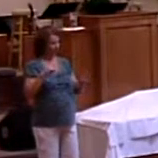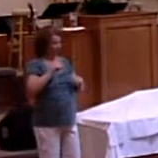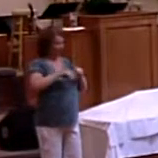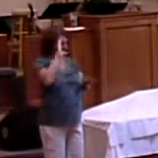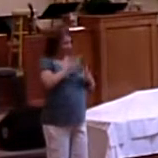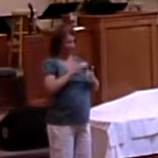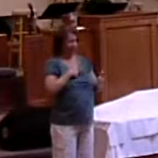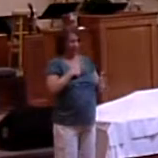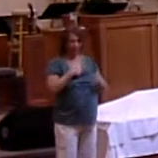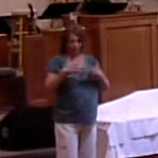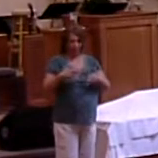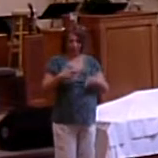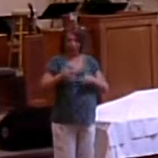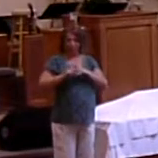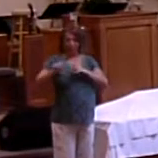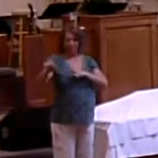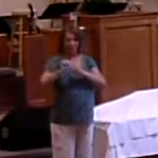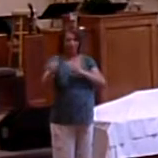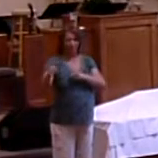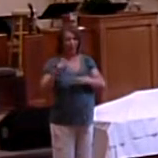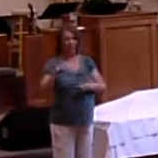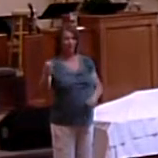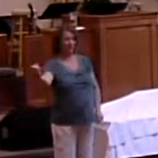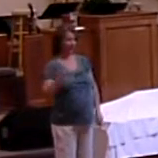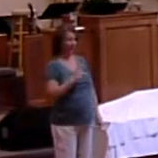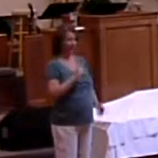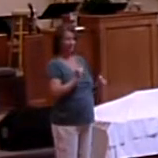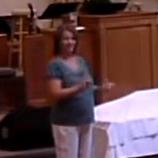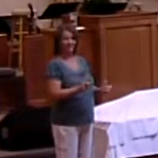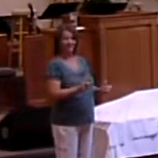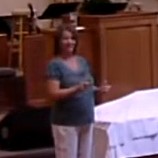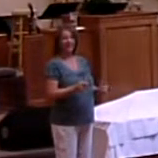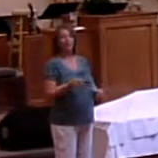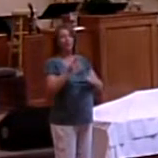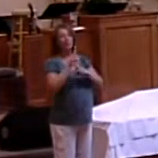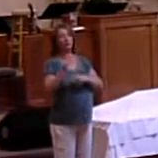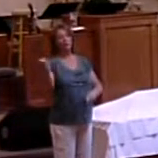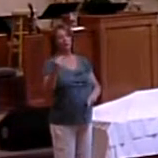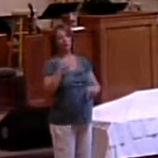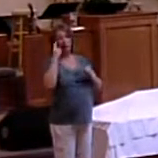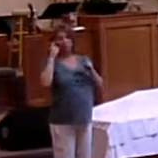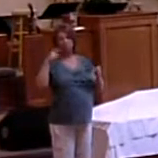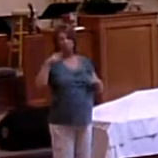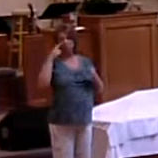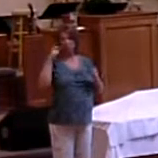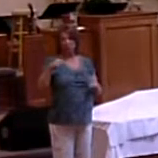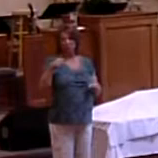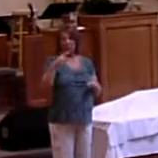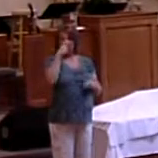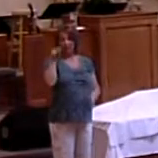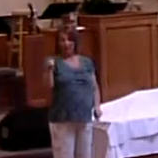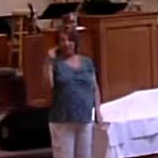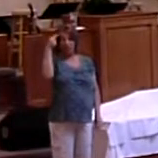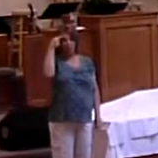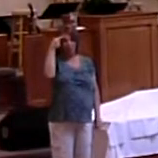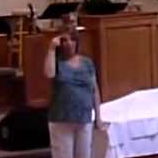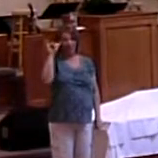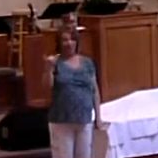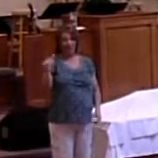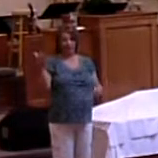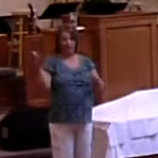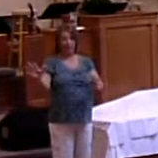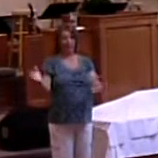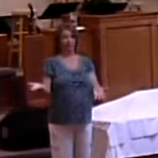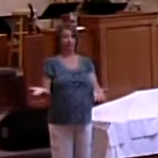away. I need to run all the way back. So he usually comes back in tears. He usually comes back because he thought that it was going to be the end. He